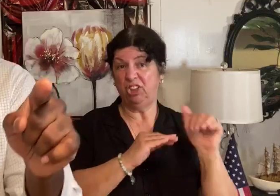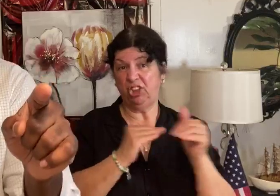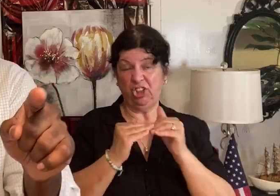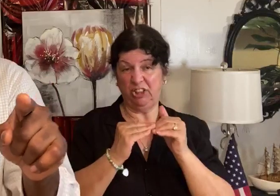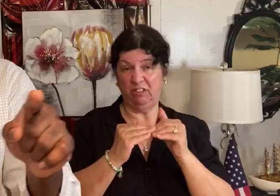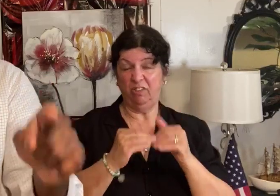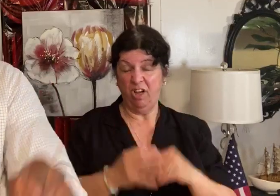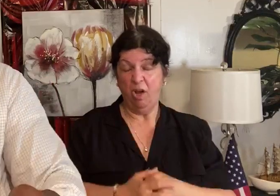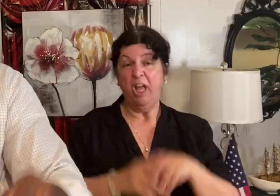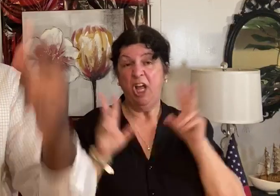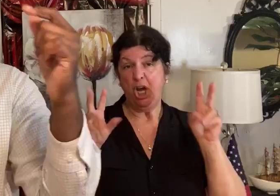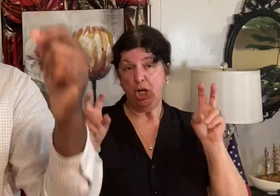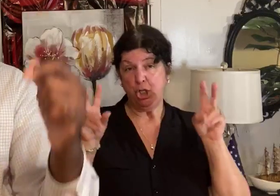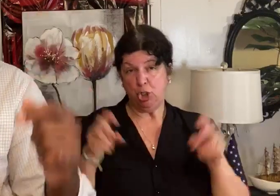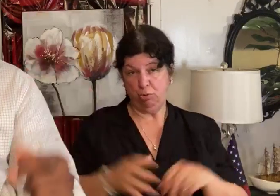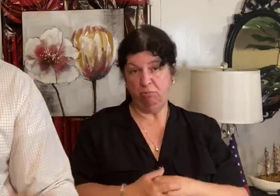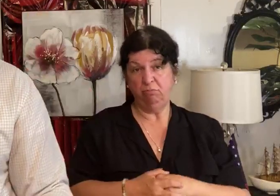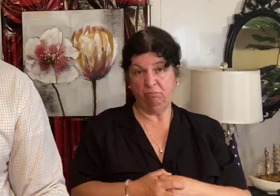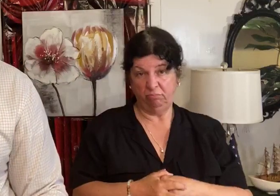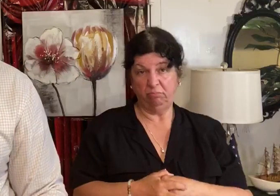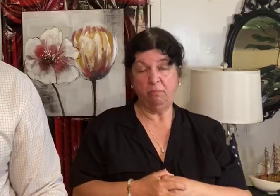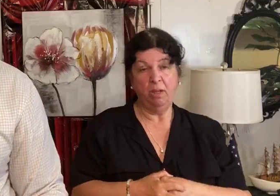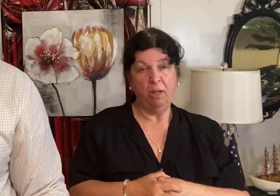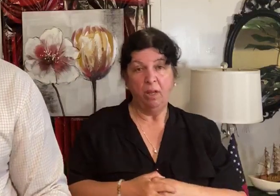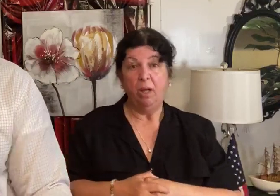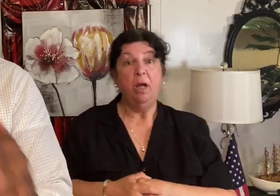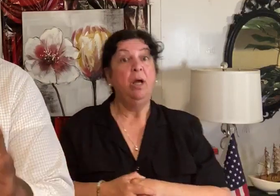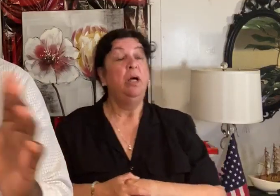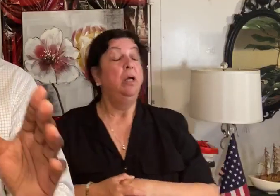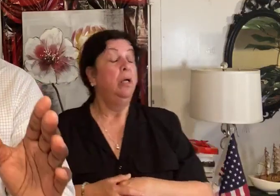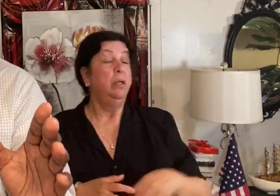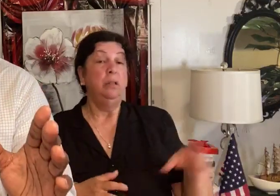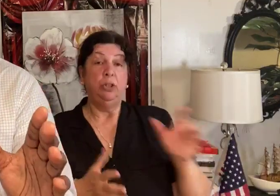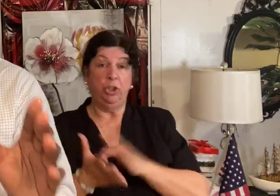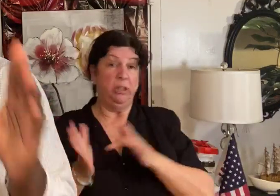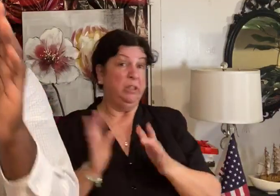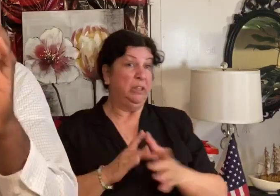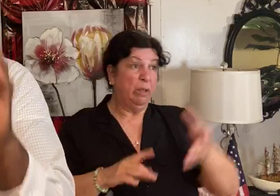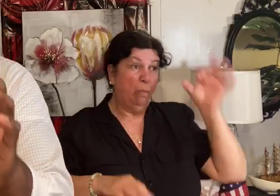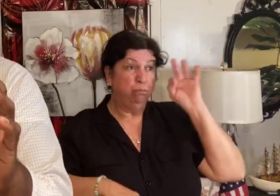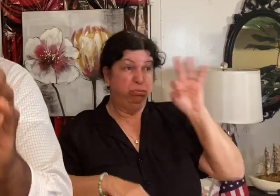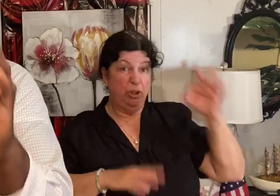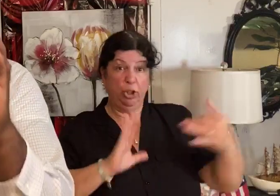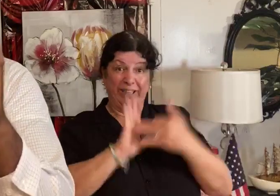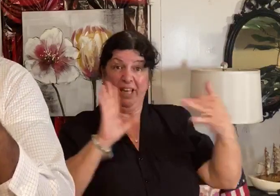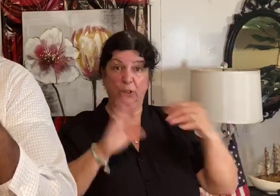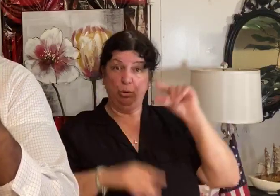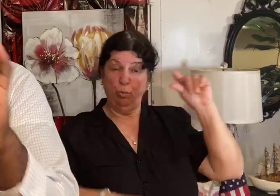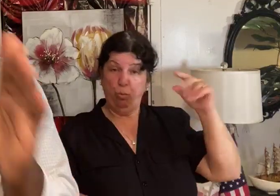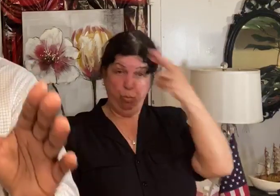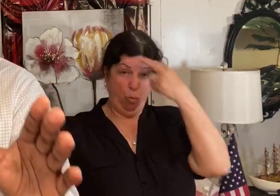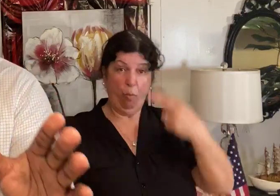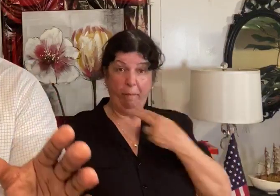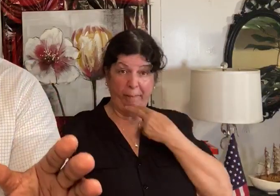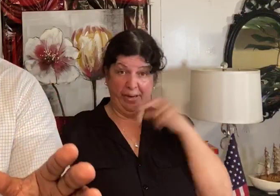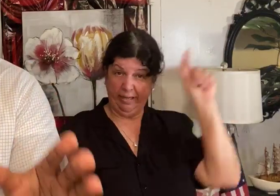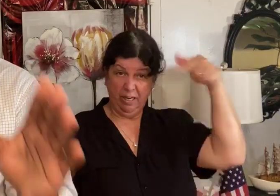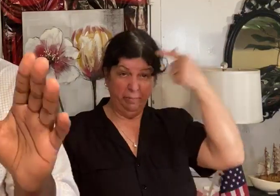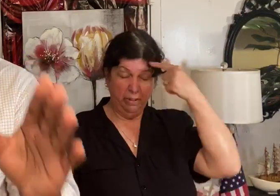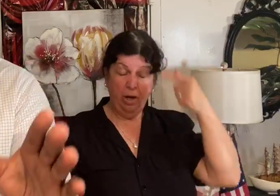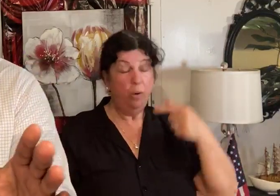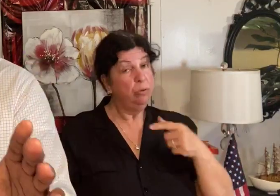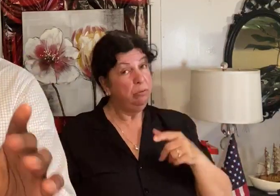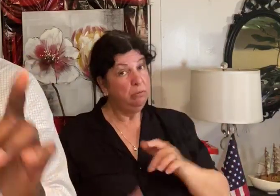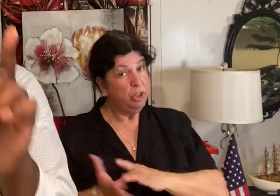not preach uprise against the Roman government. That wasn't his message. His message was obey the